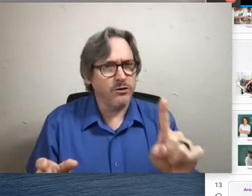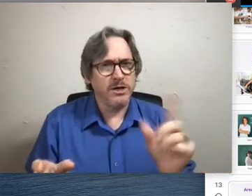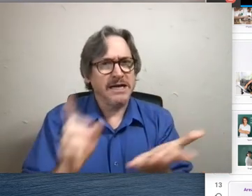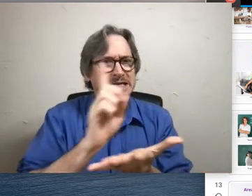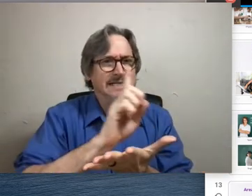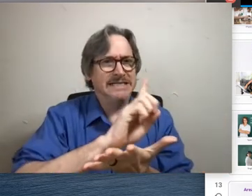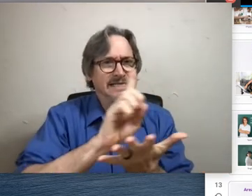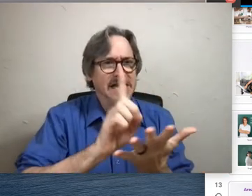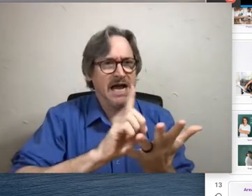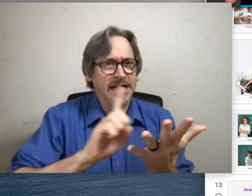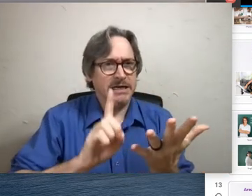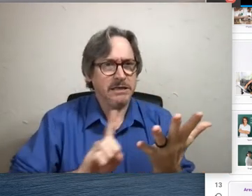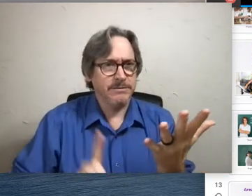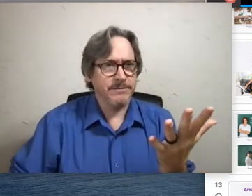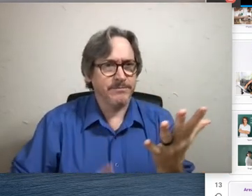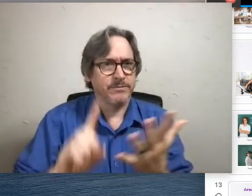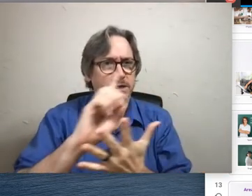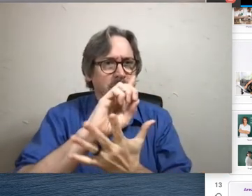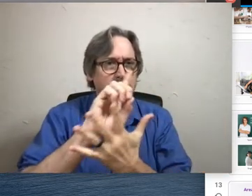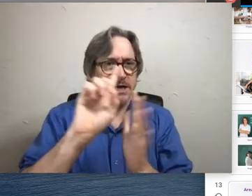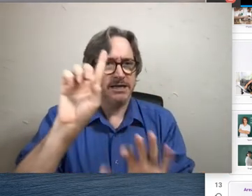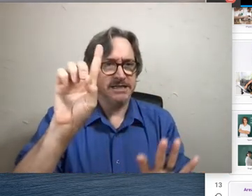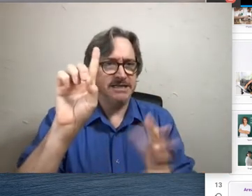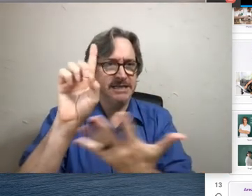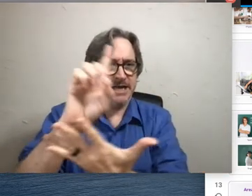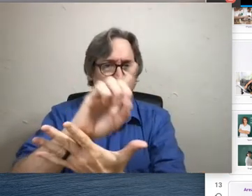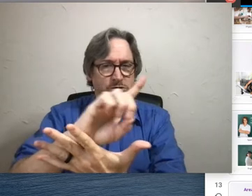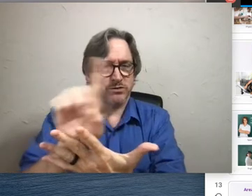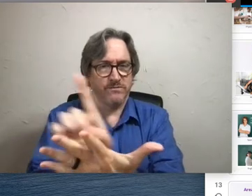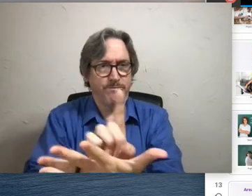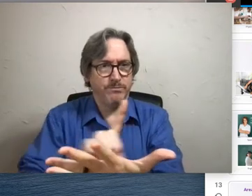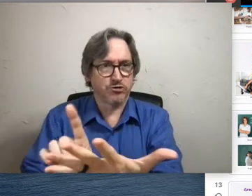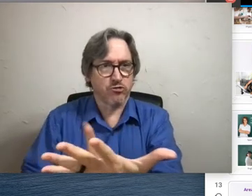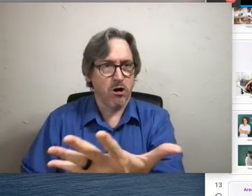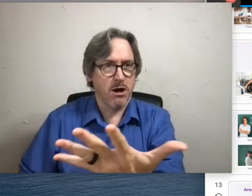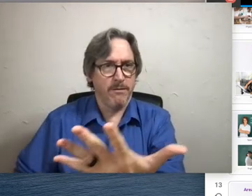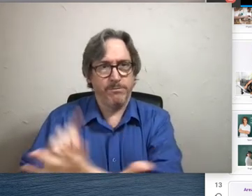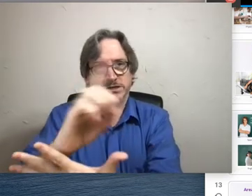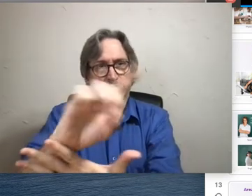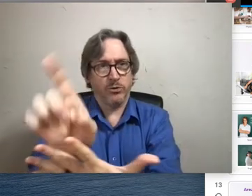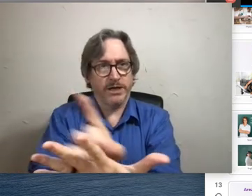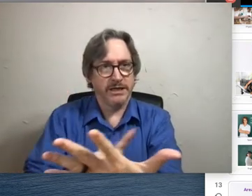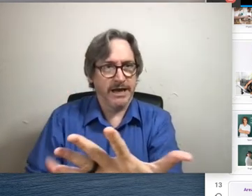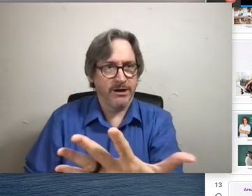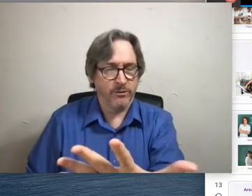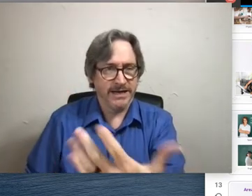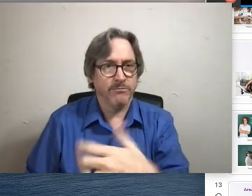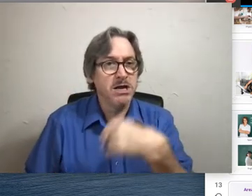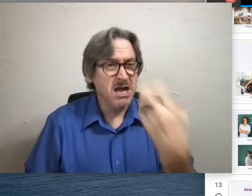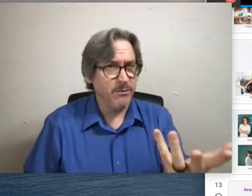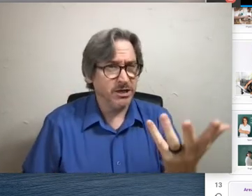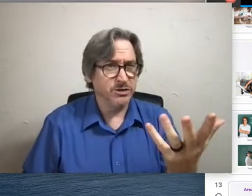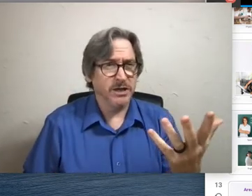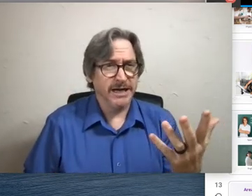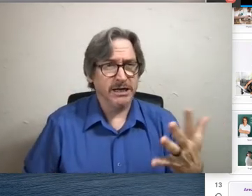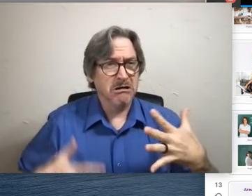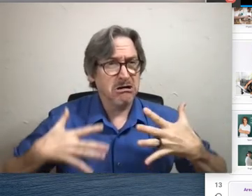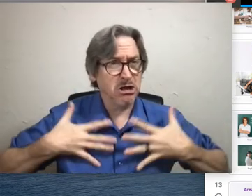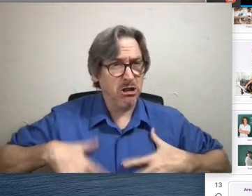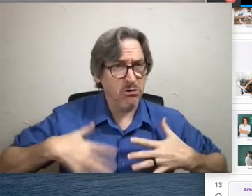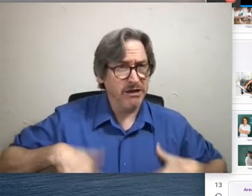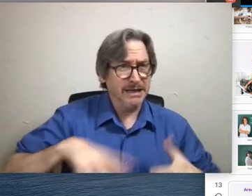Another one, design. It's a D, and you sort of draw a squiggly line all the way down. And we could do